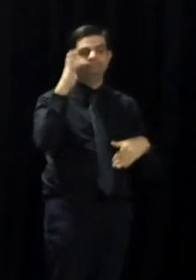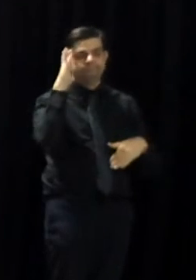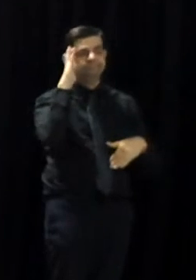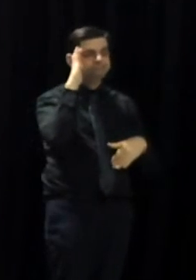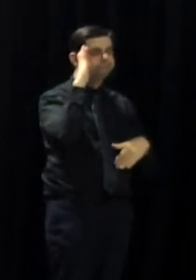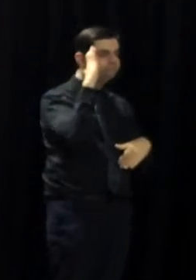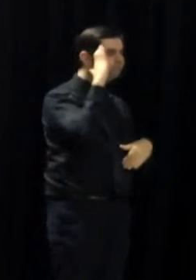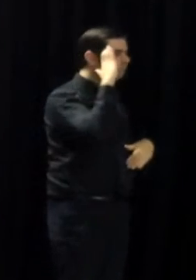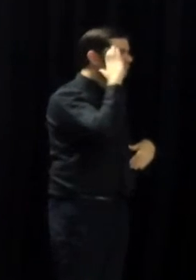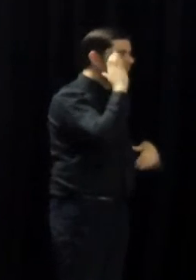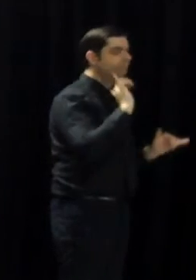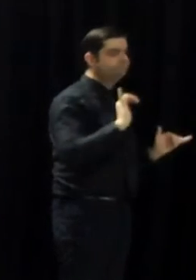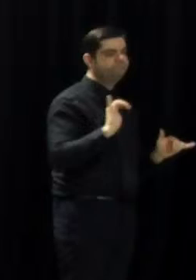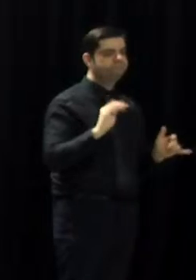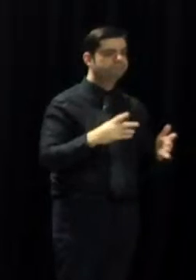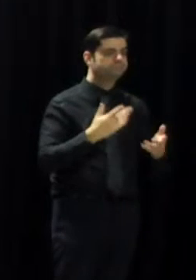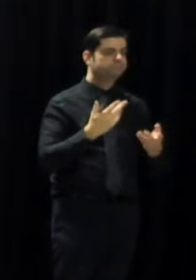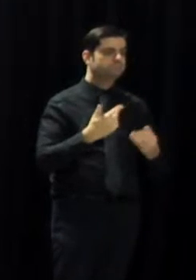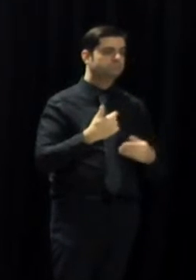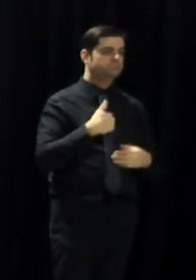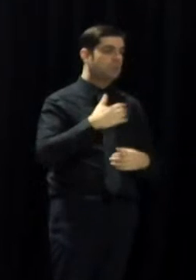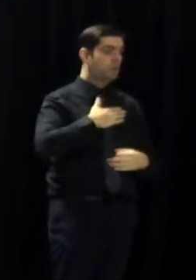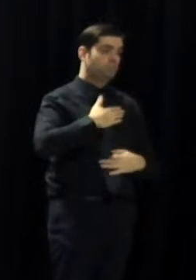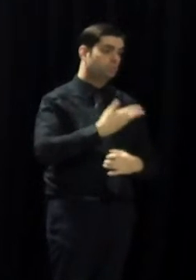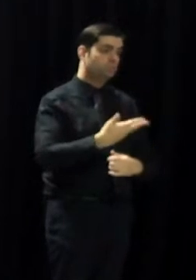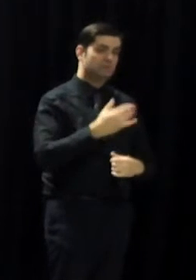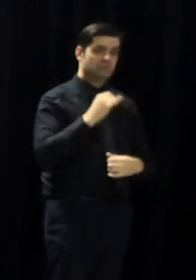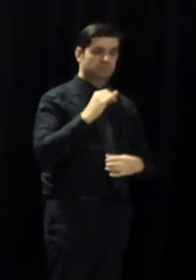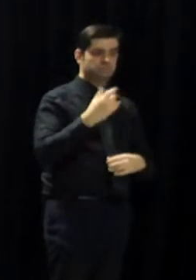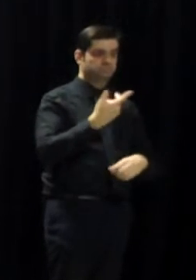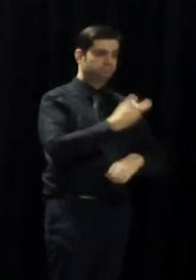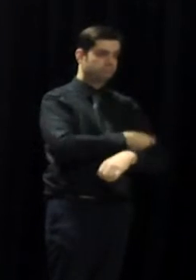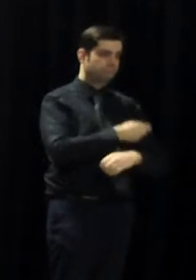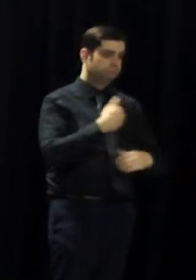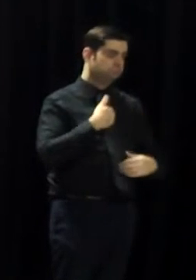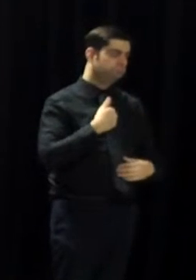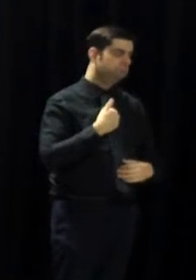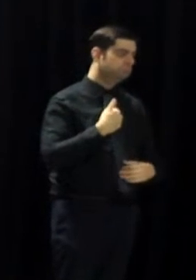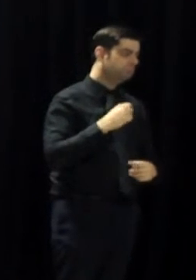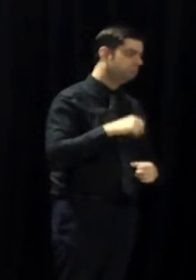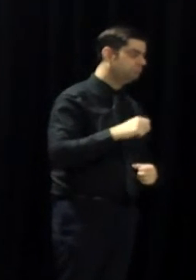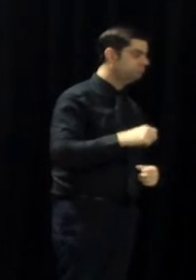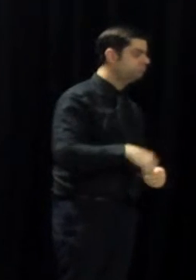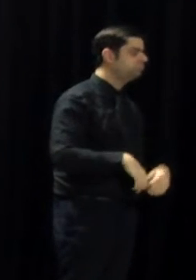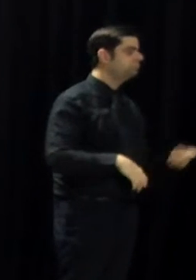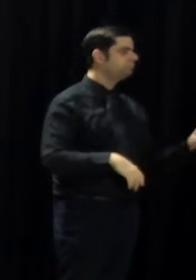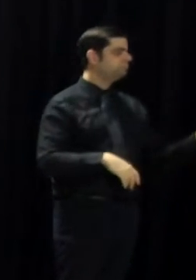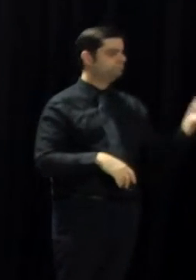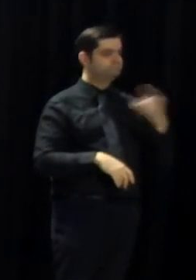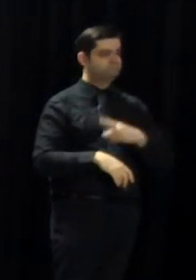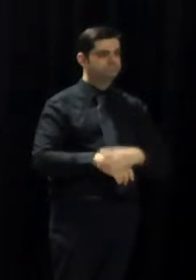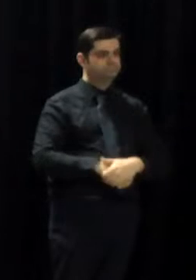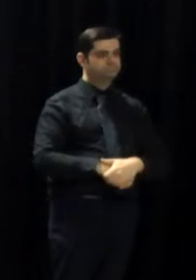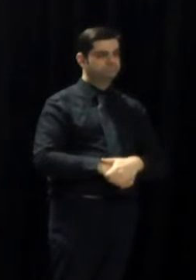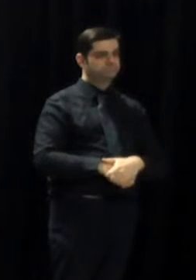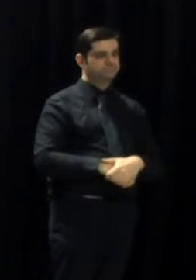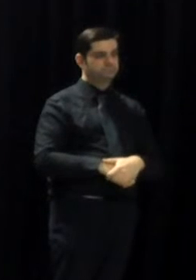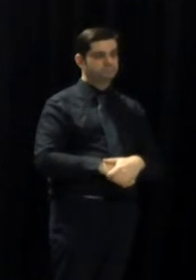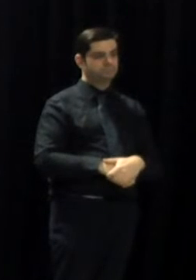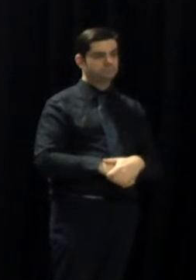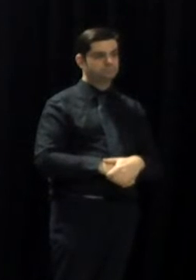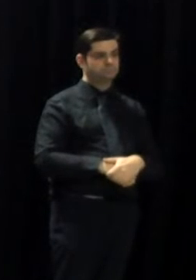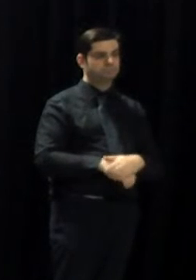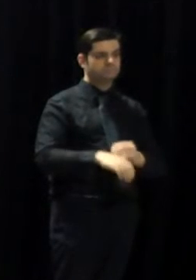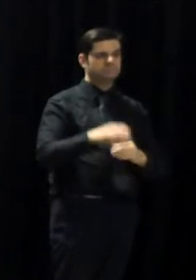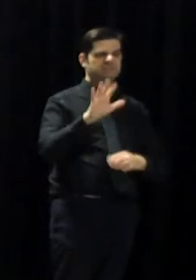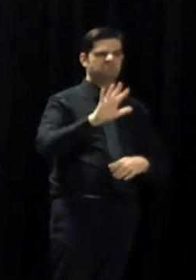Did you say 1,000 people now have been vaccinated? Yeah, we'll try to put out more accurate numbers, but we had about 650 people going into today. I